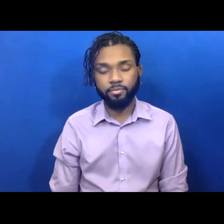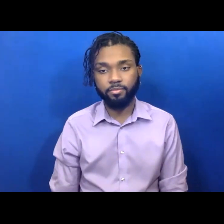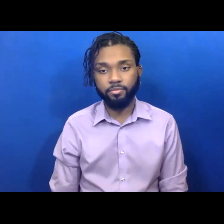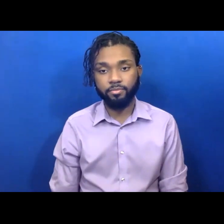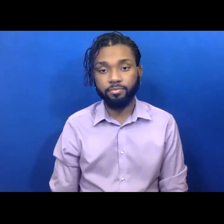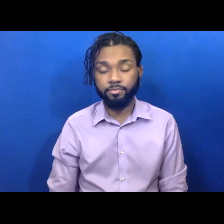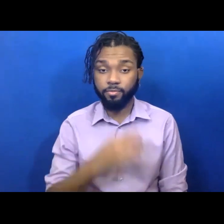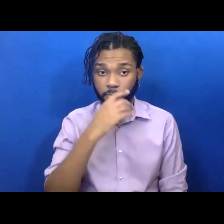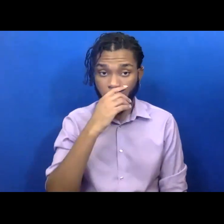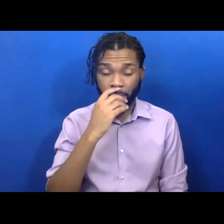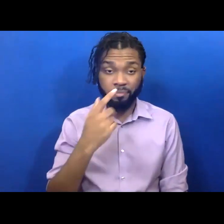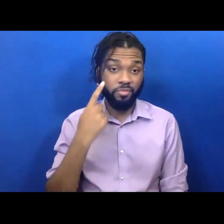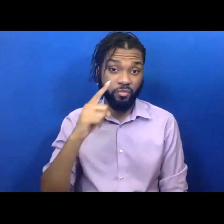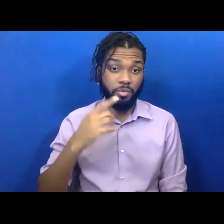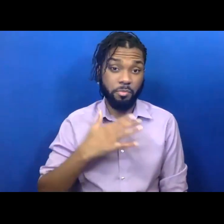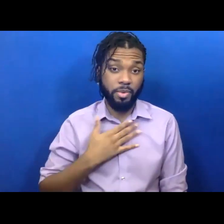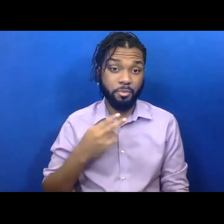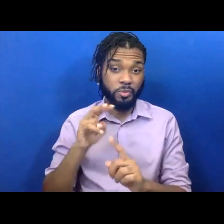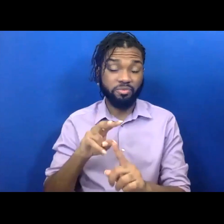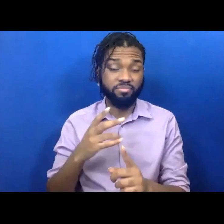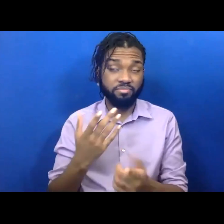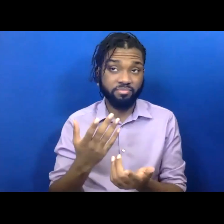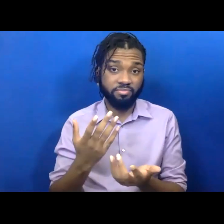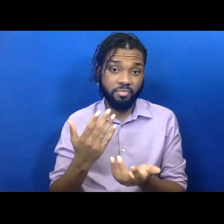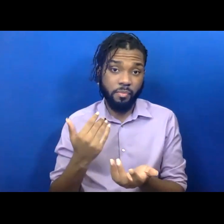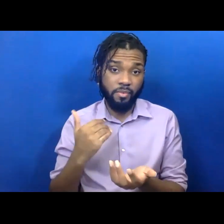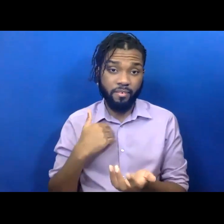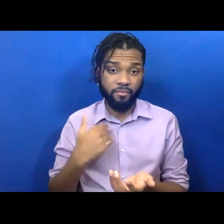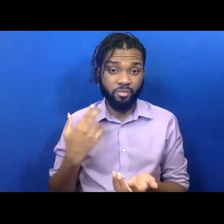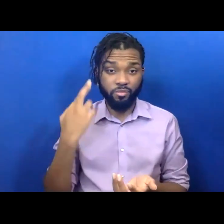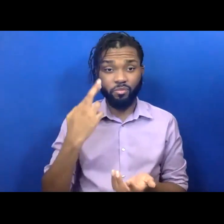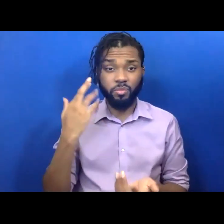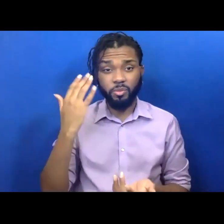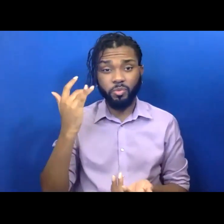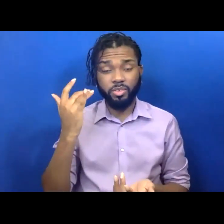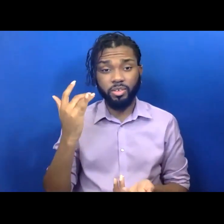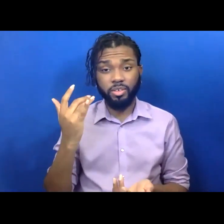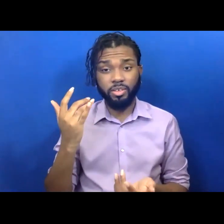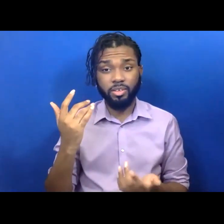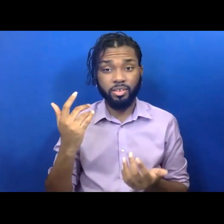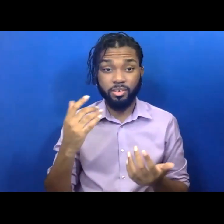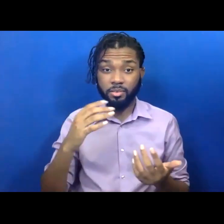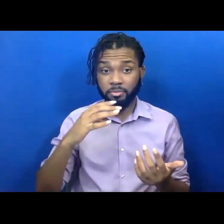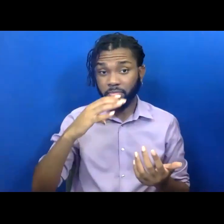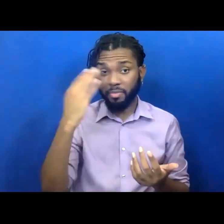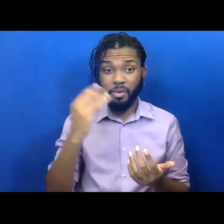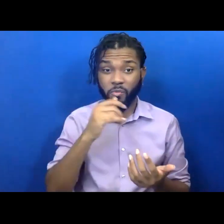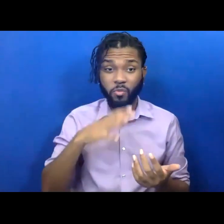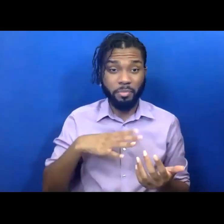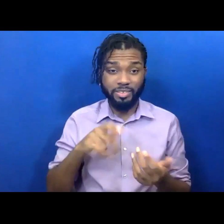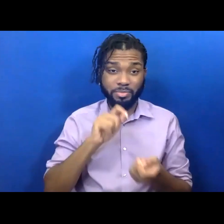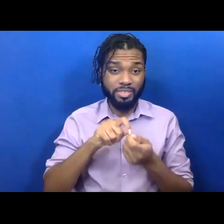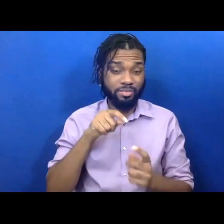I think from my perspective, there's a reason why a lot of, Black women in particular, we are